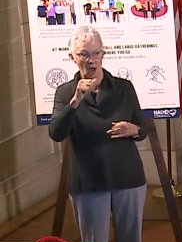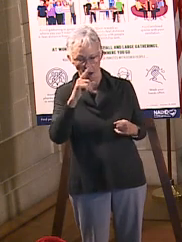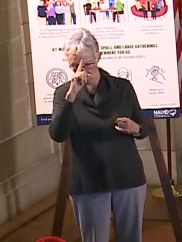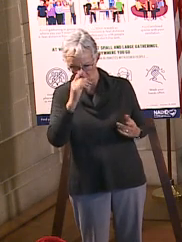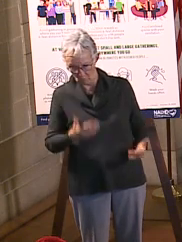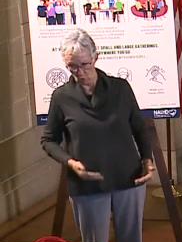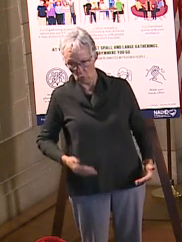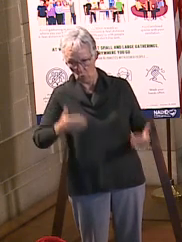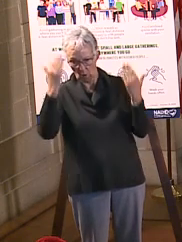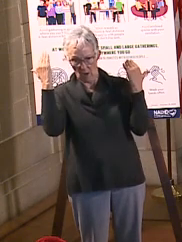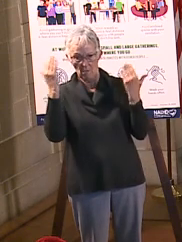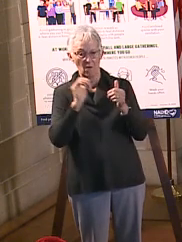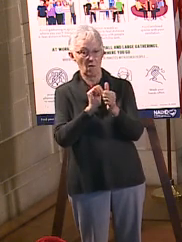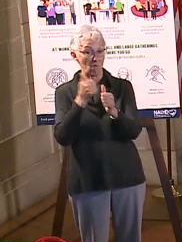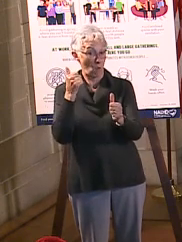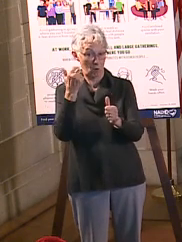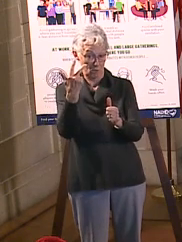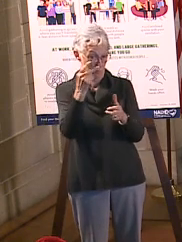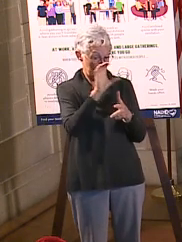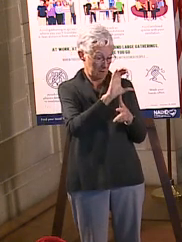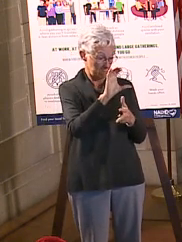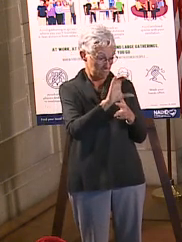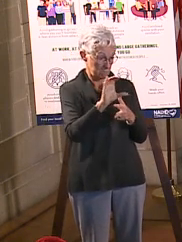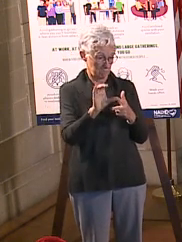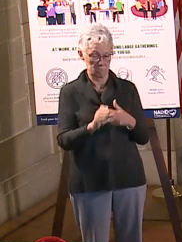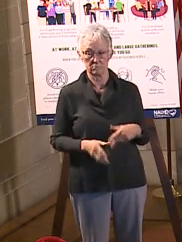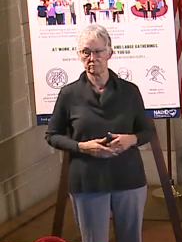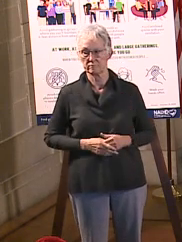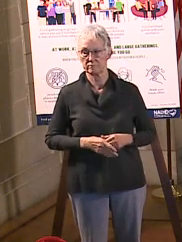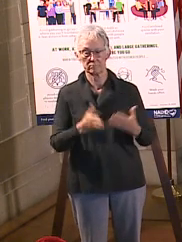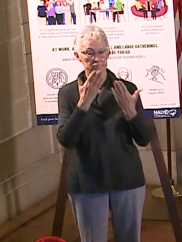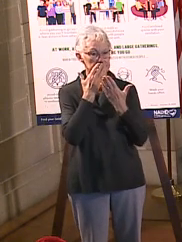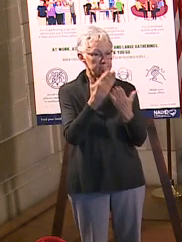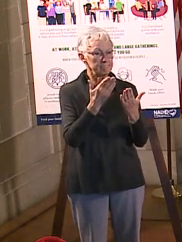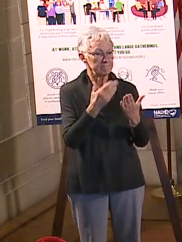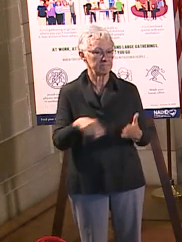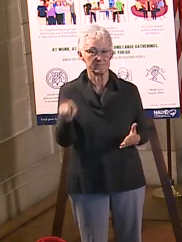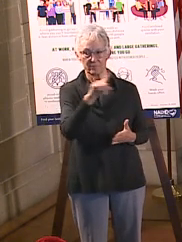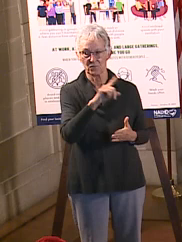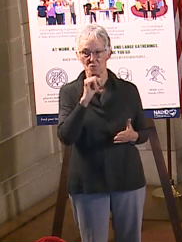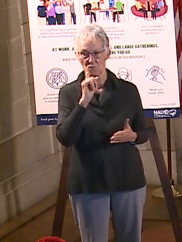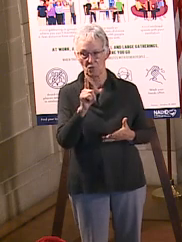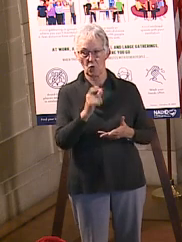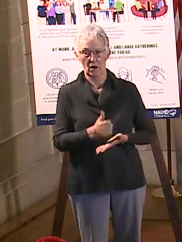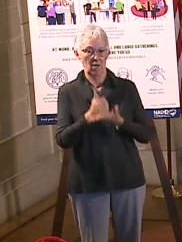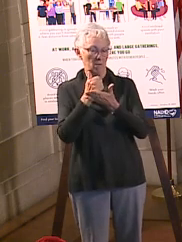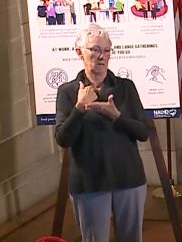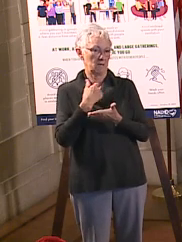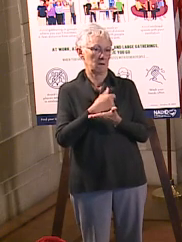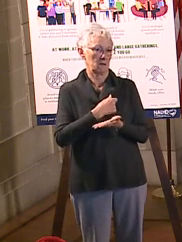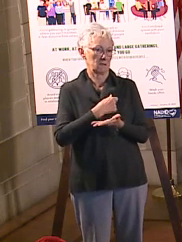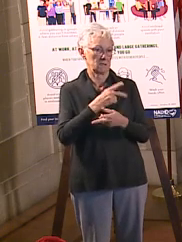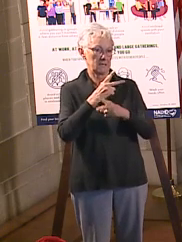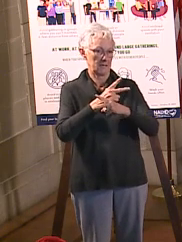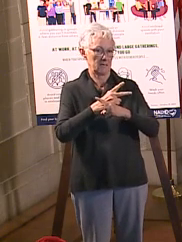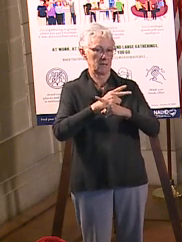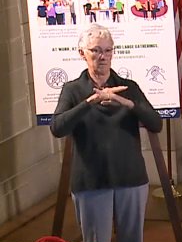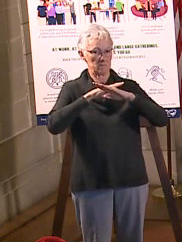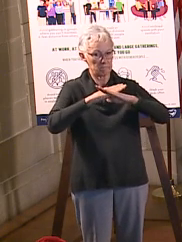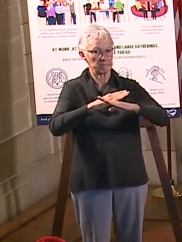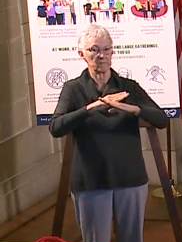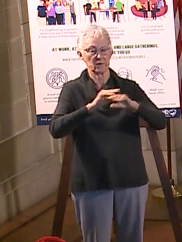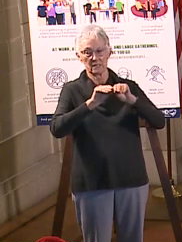you all very much for everybody, what Nebraskans have been doing to slow down the spread of the virus here as we've seen this increase in cases and hospitalizations. And we